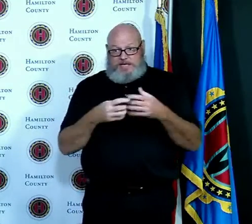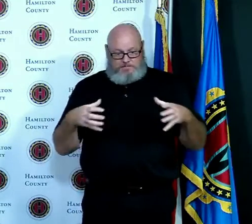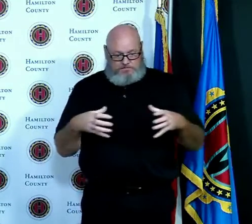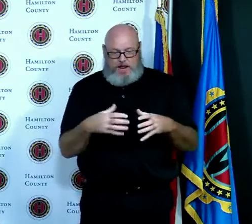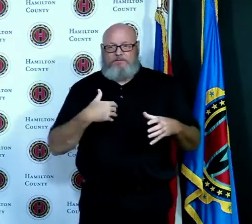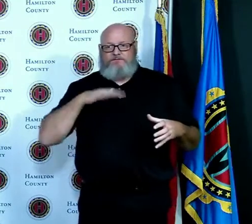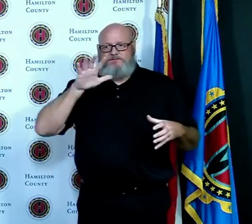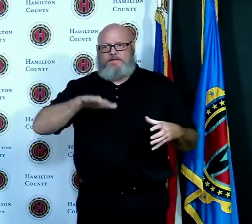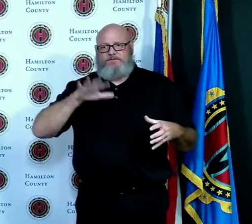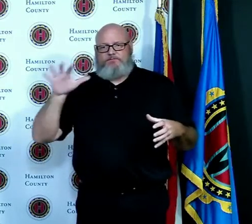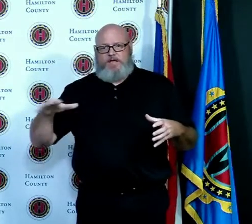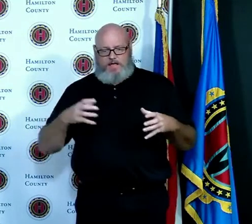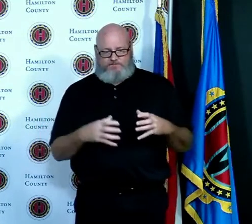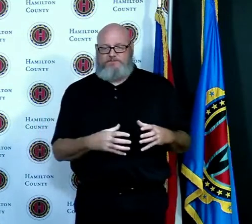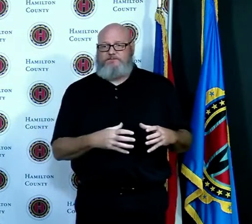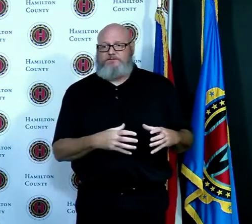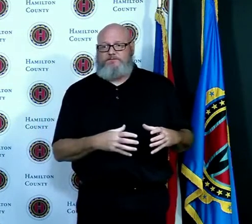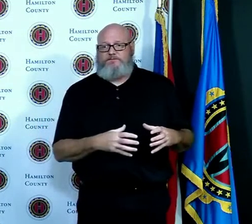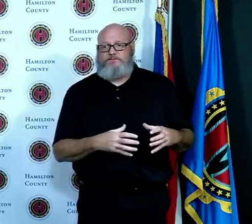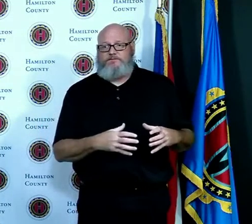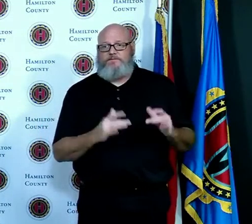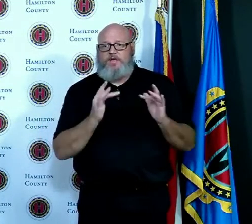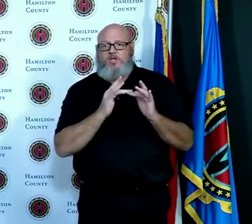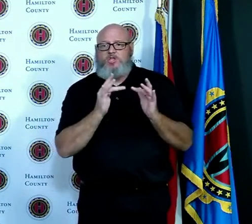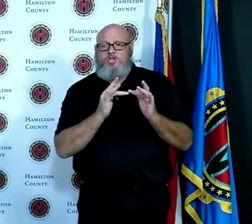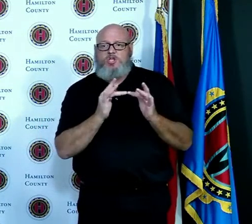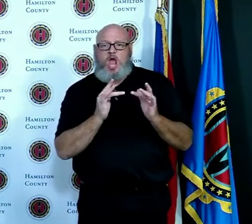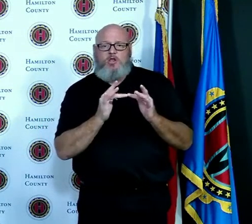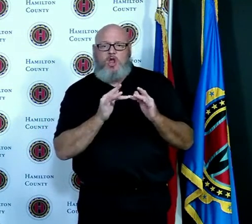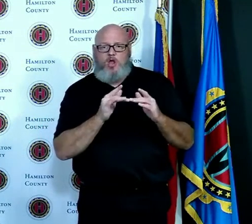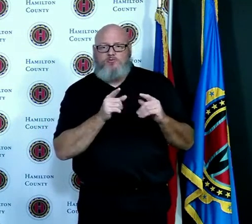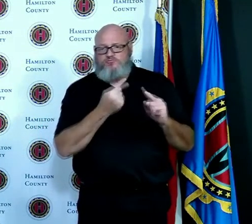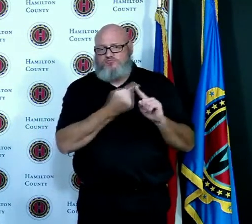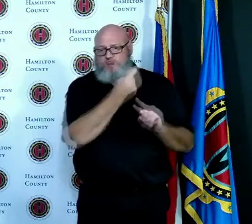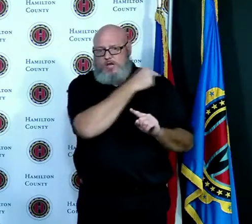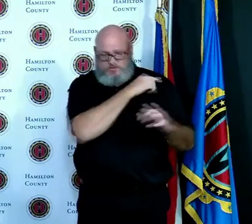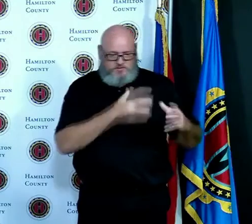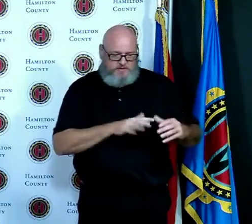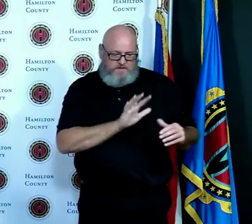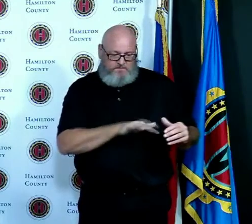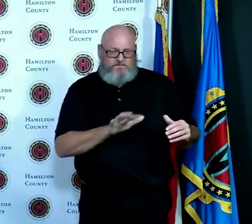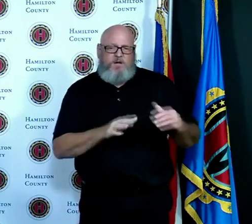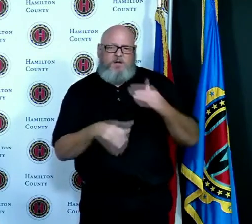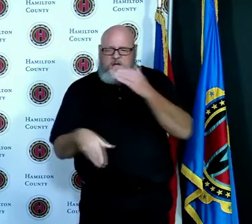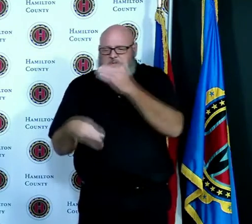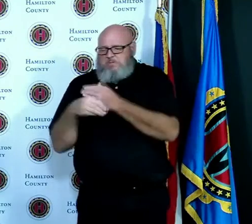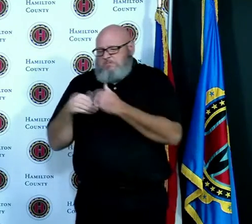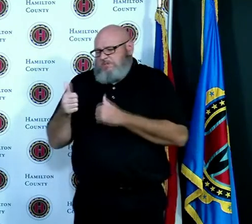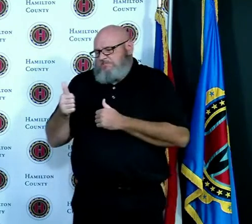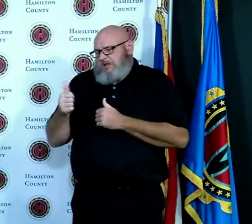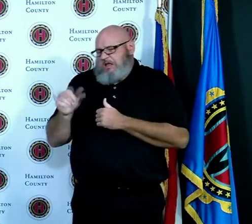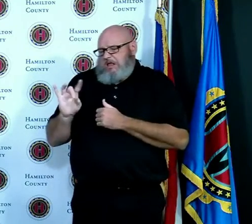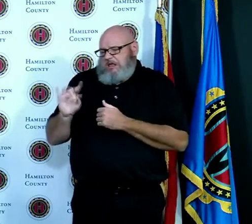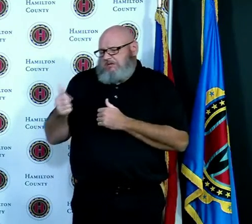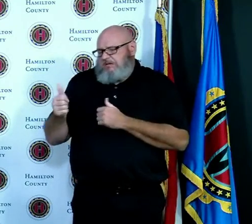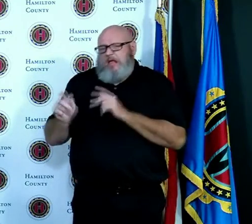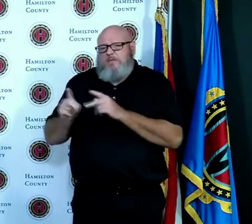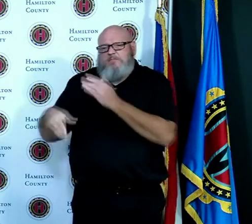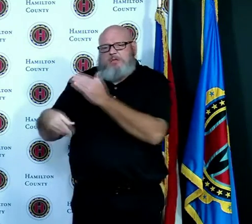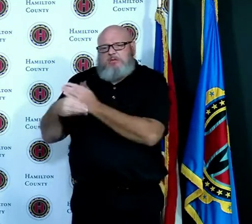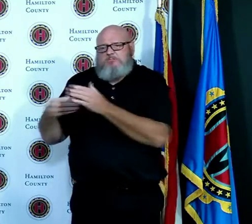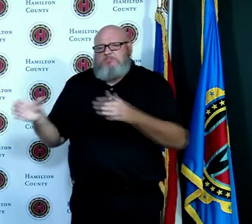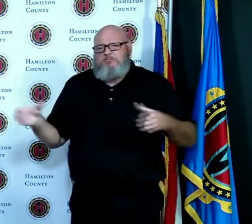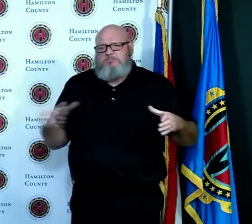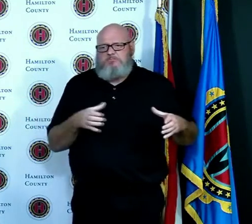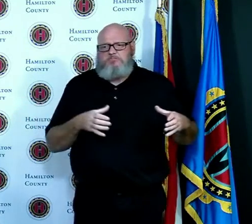number. I want to say anywhere from 5 to 10 individuals. I have shared many times, we do have the ability to bring in my own team members to